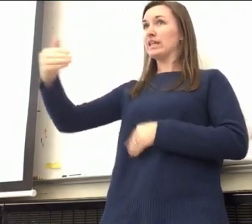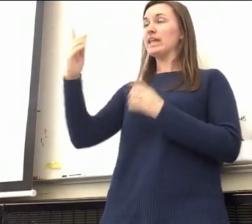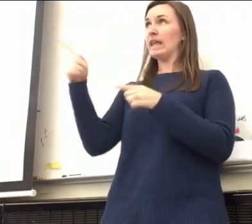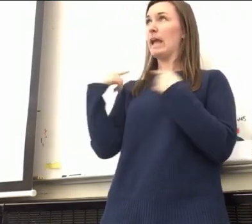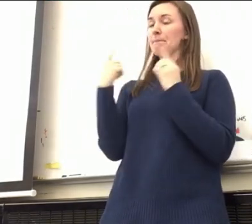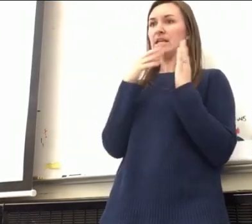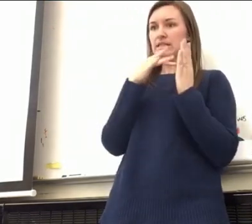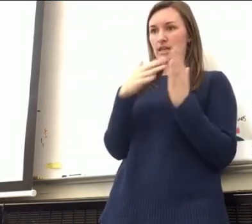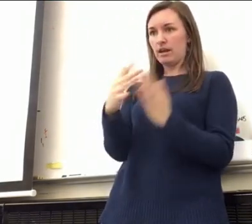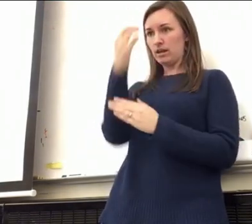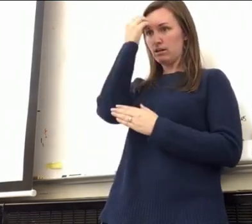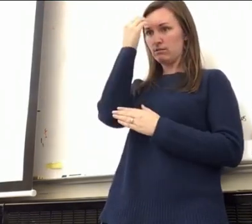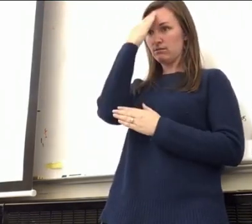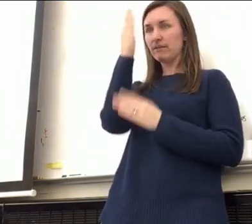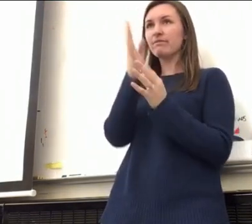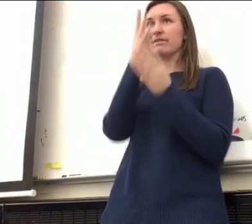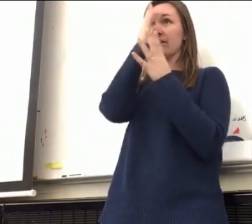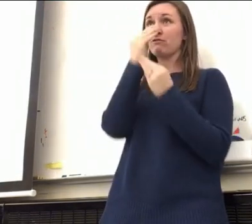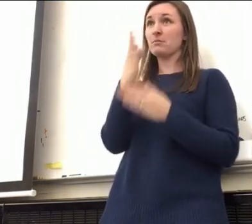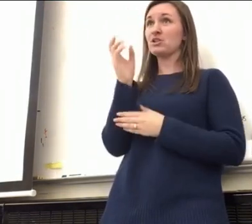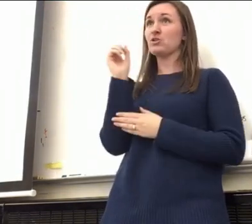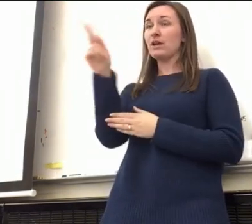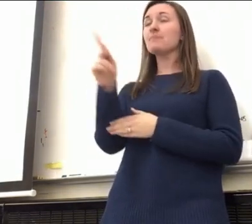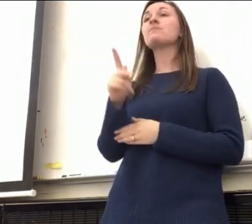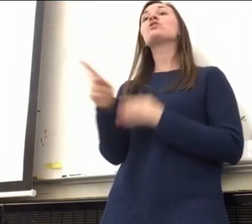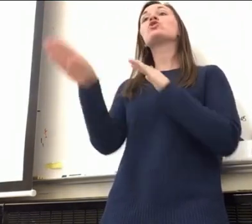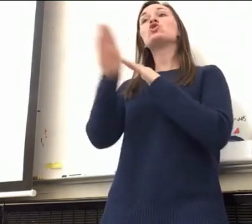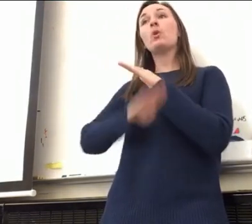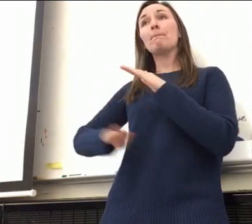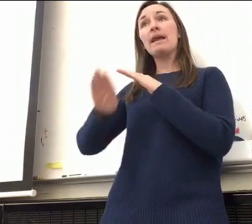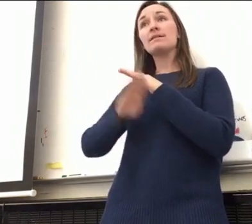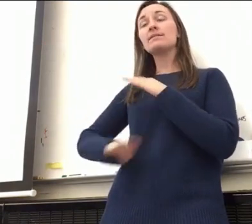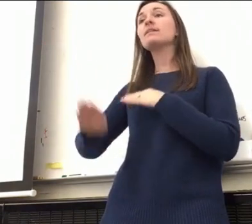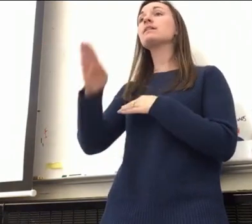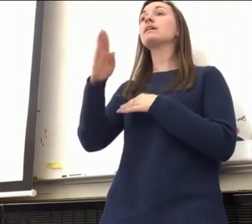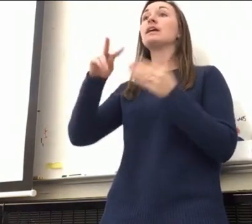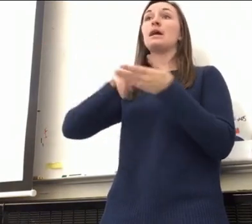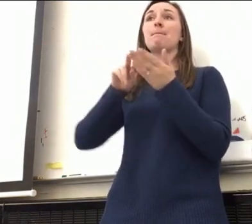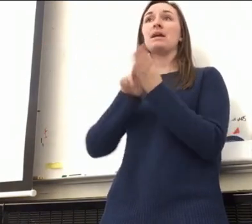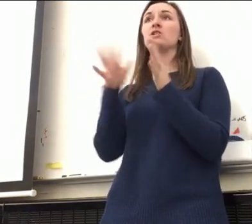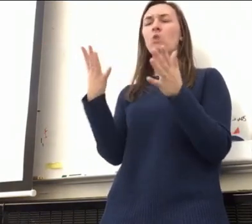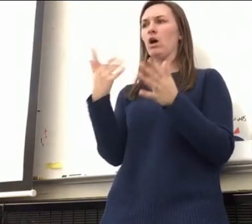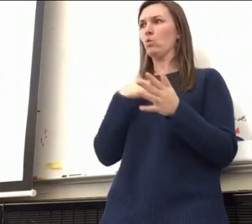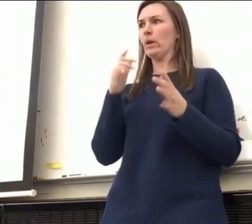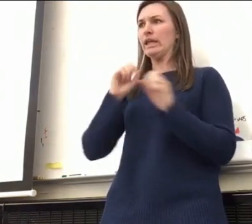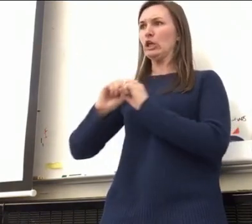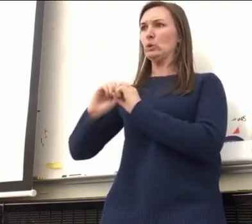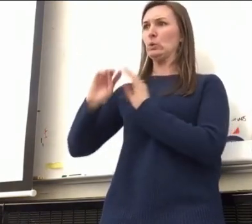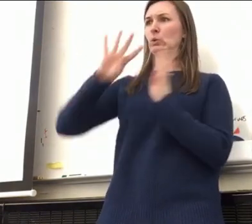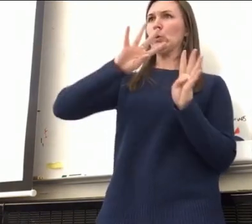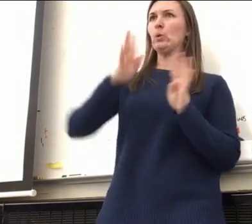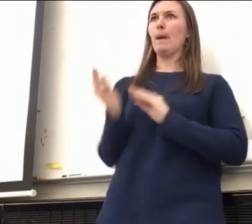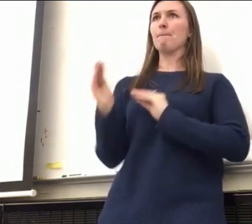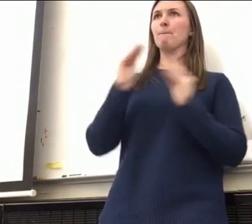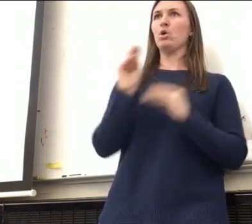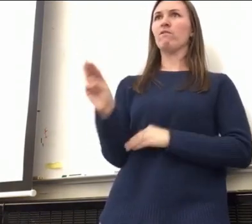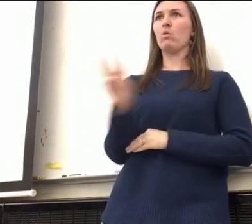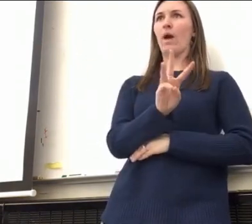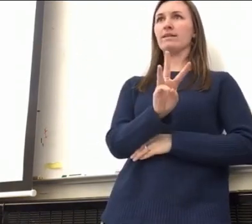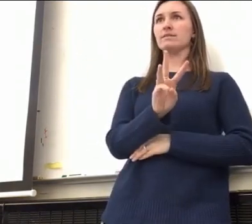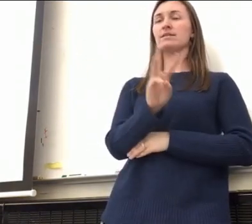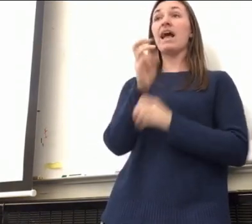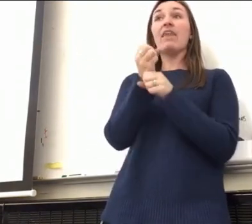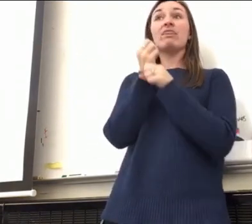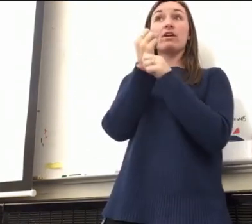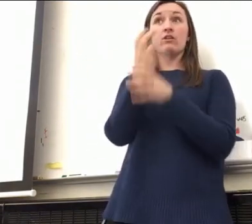term. So, with this, basically it's going to say that we need to move west. The cause of this, or what we're going to do because of this, if